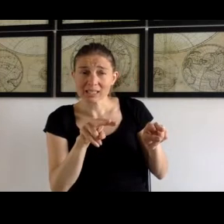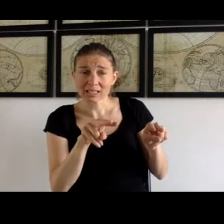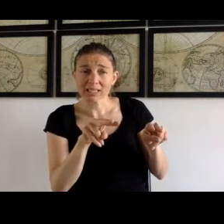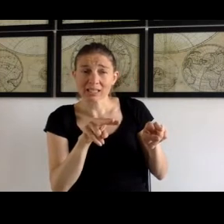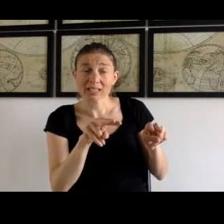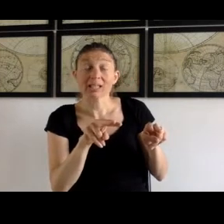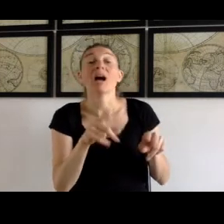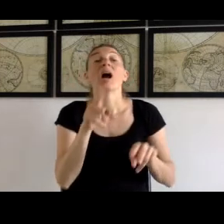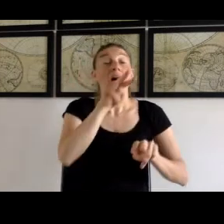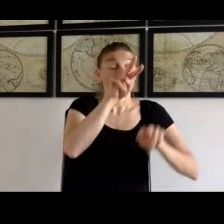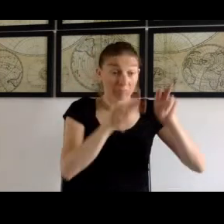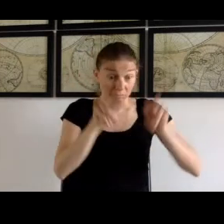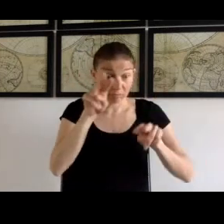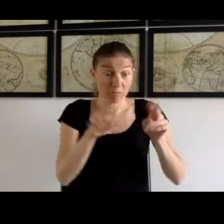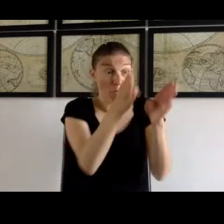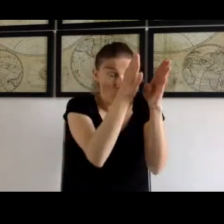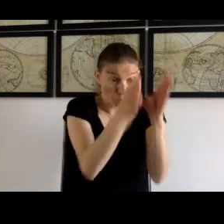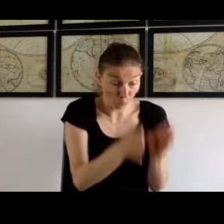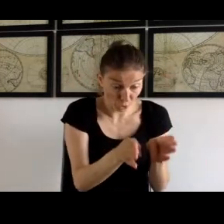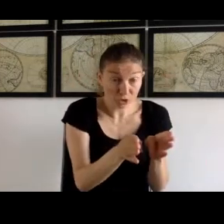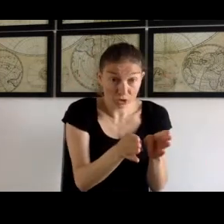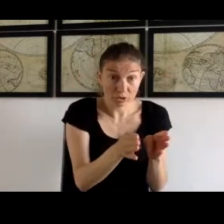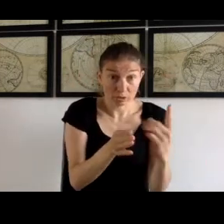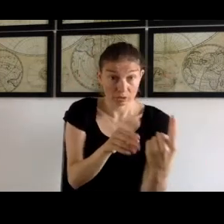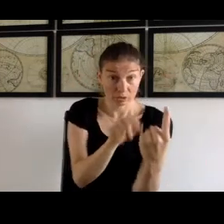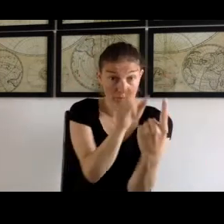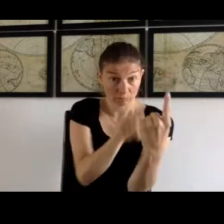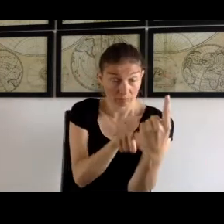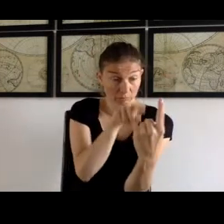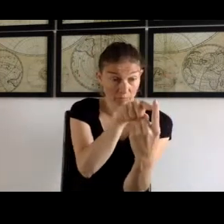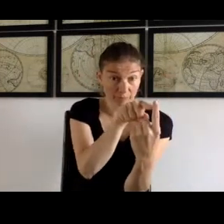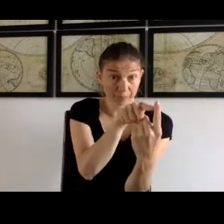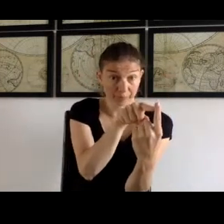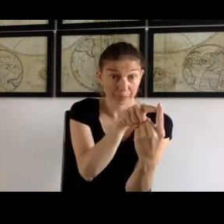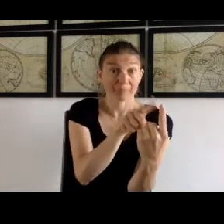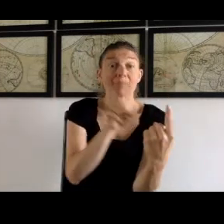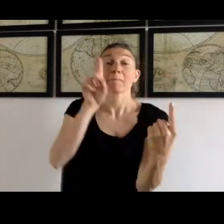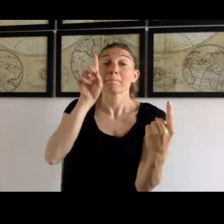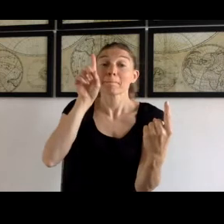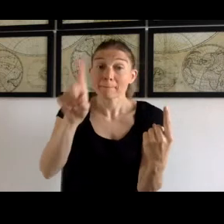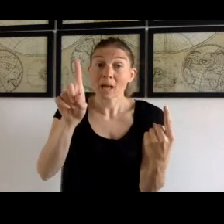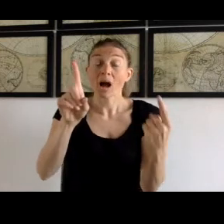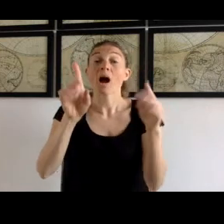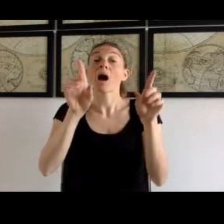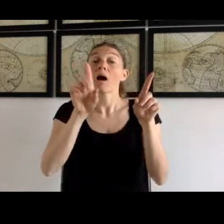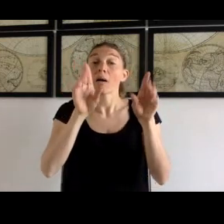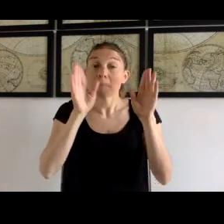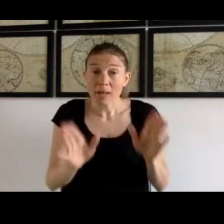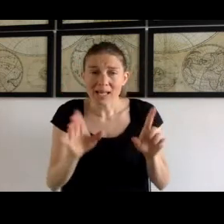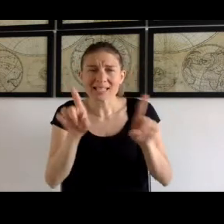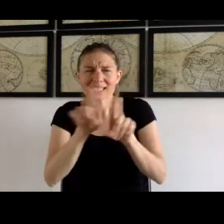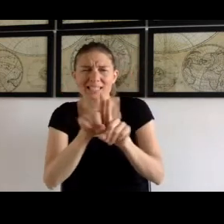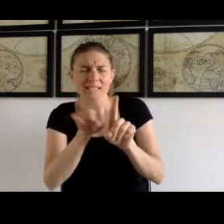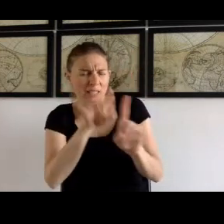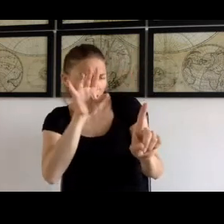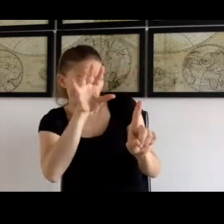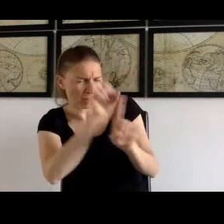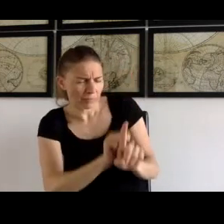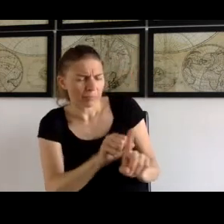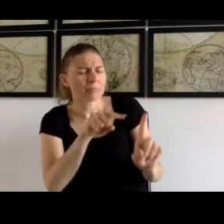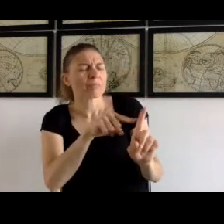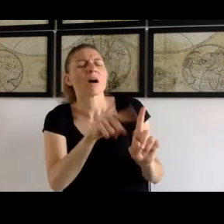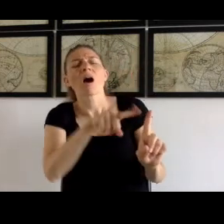person, but need to be able to identify what kind of support person need to be received.